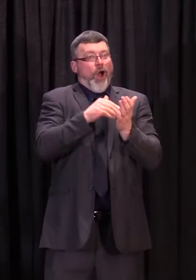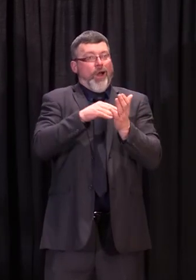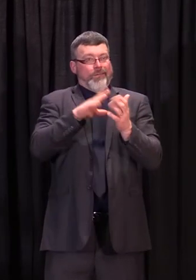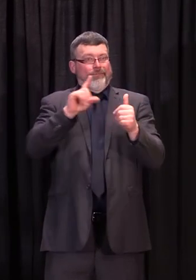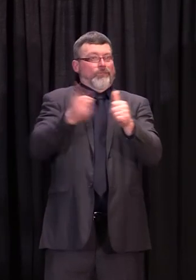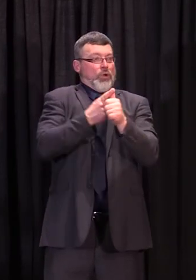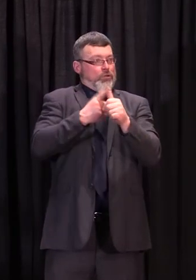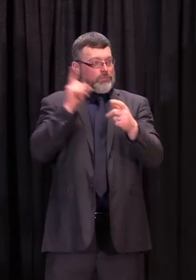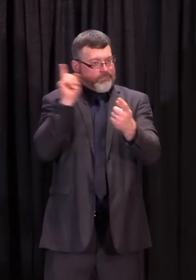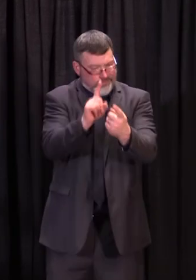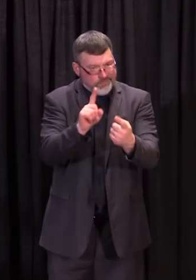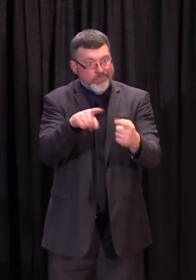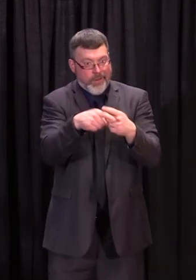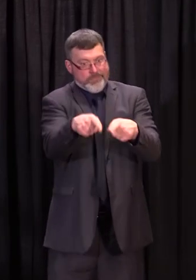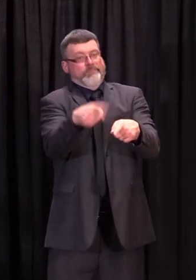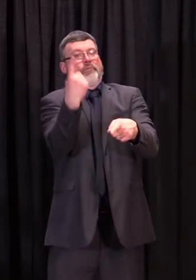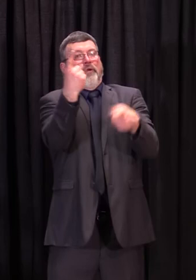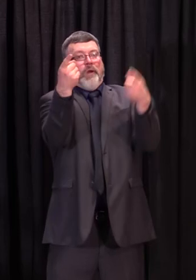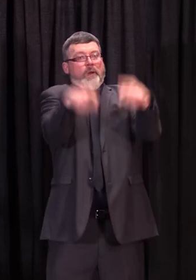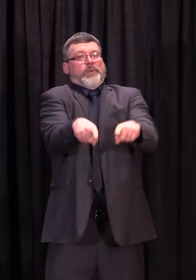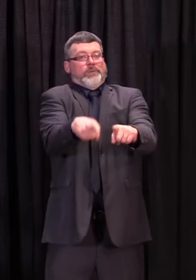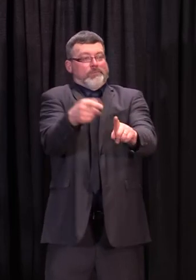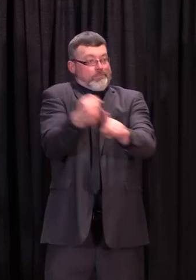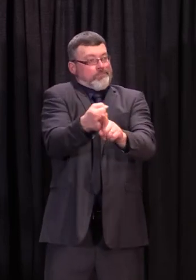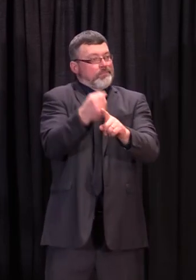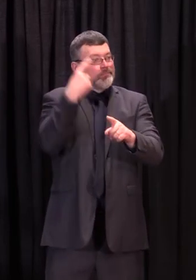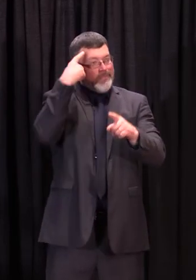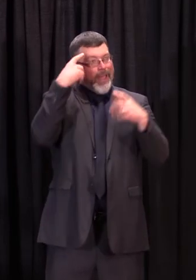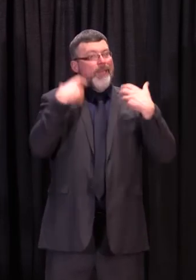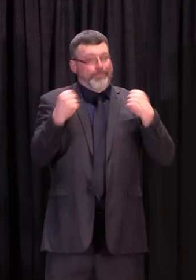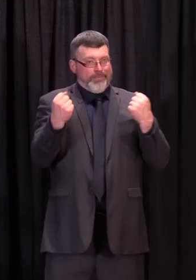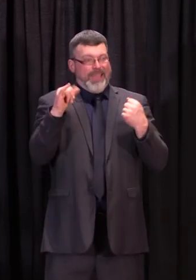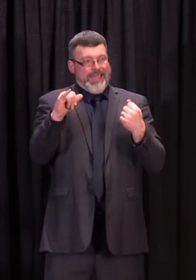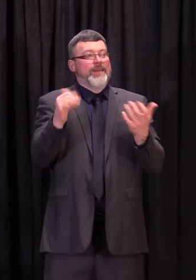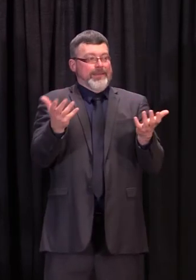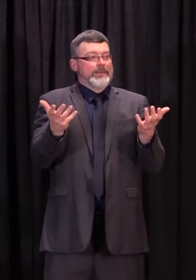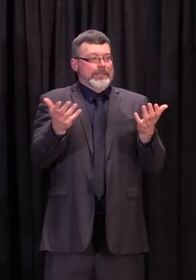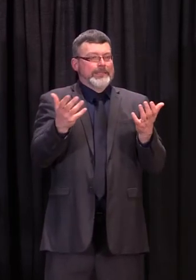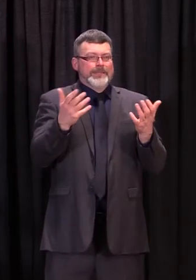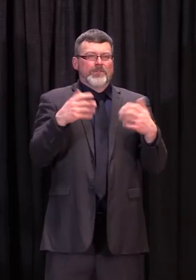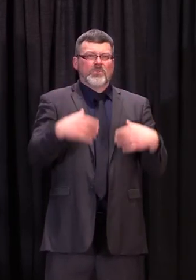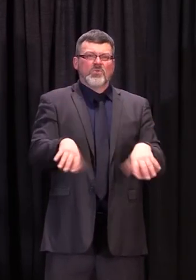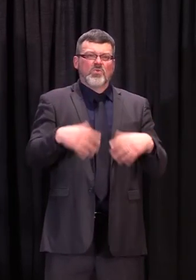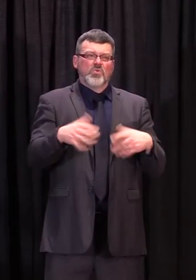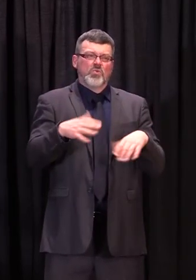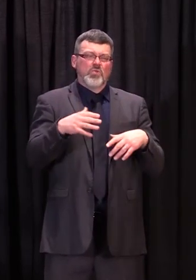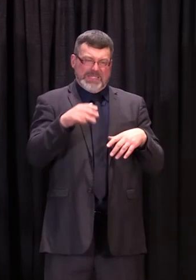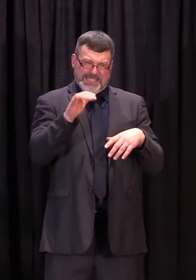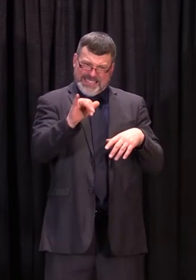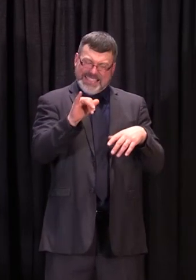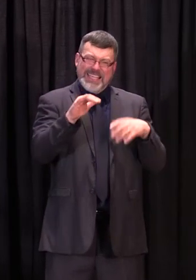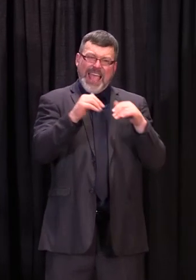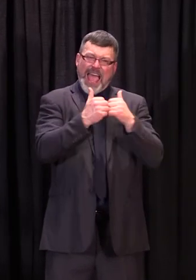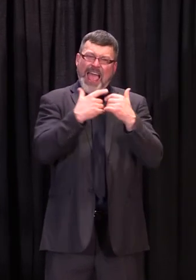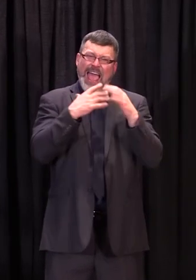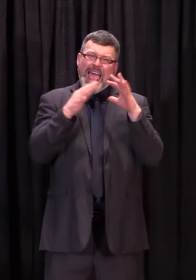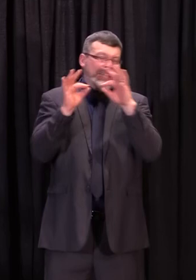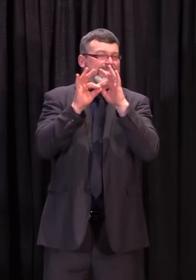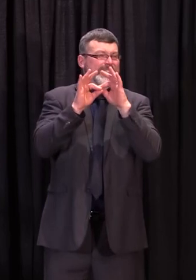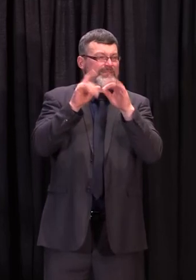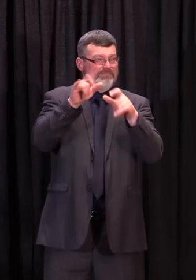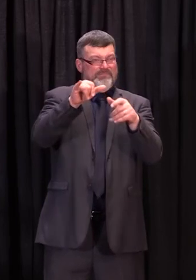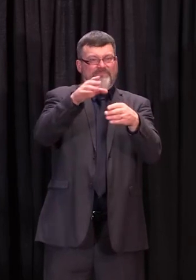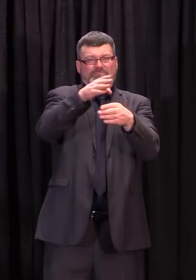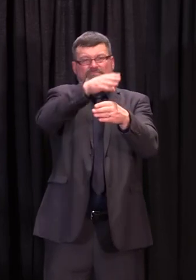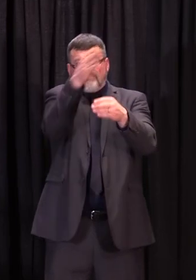mental health crisis. And they're essential to ending the opioid epidemic. So my budget